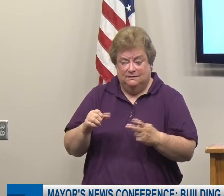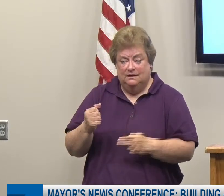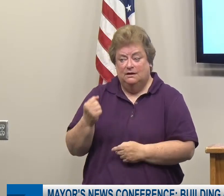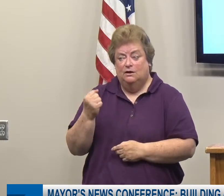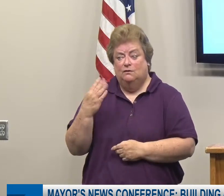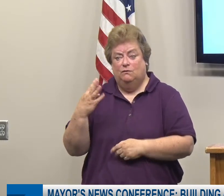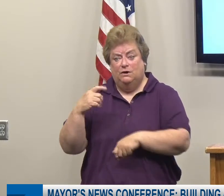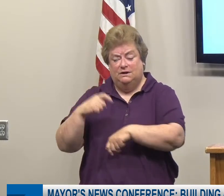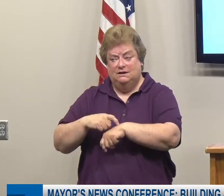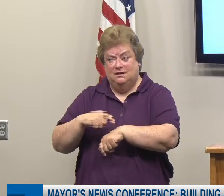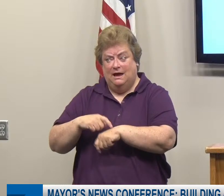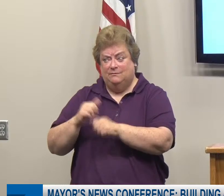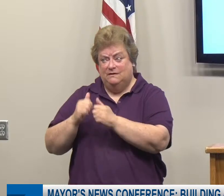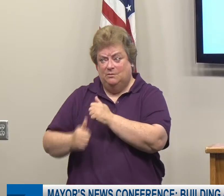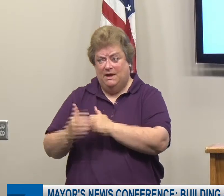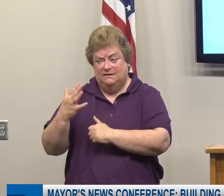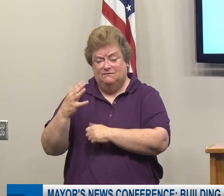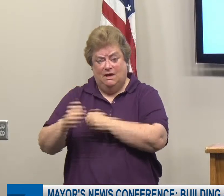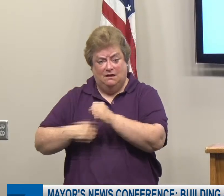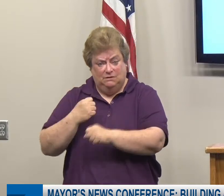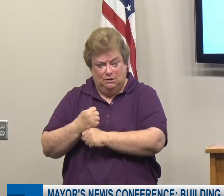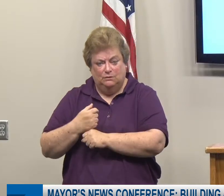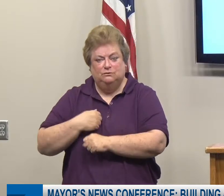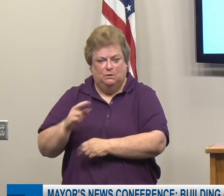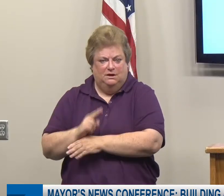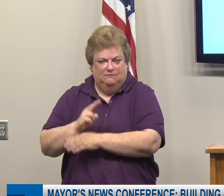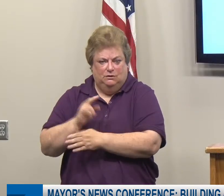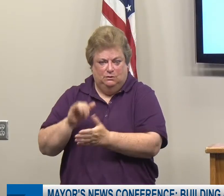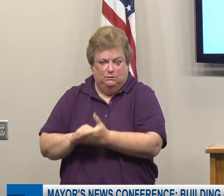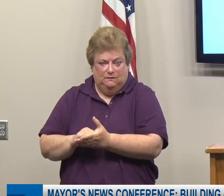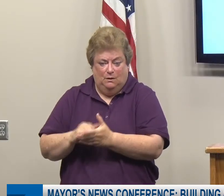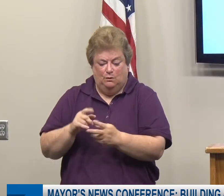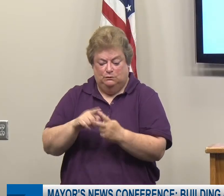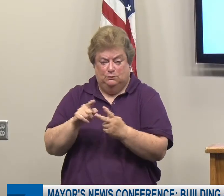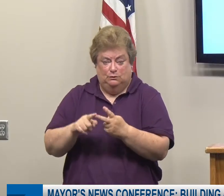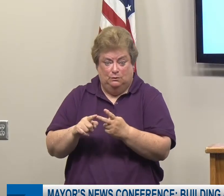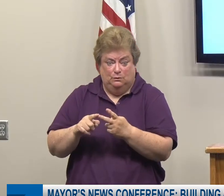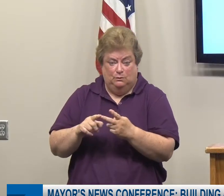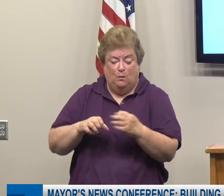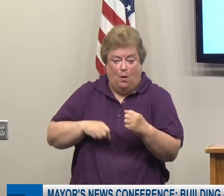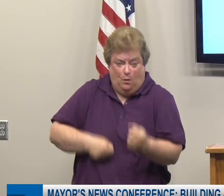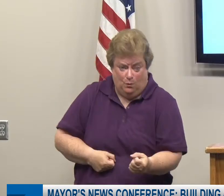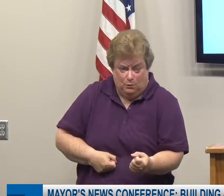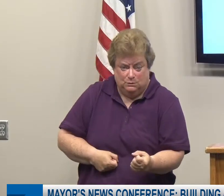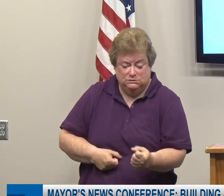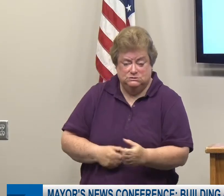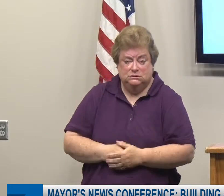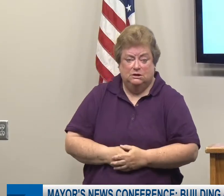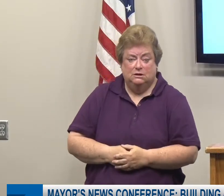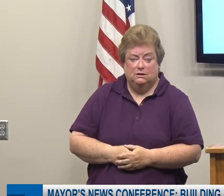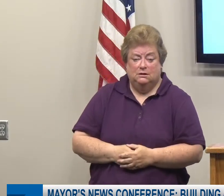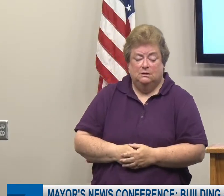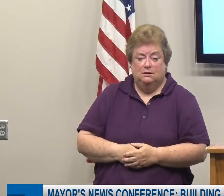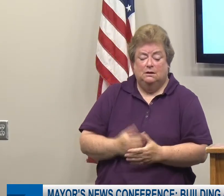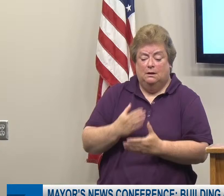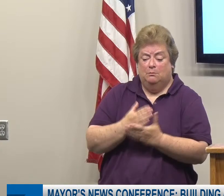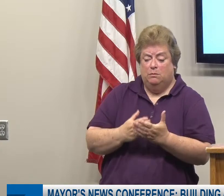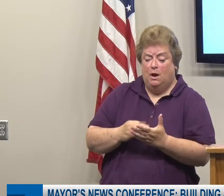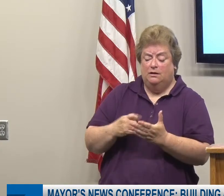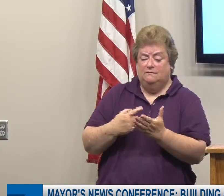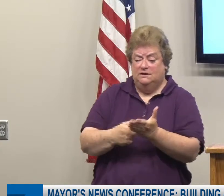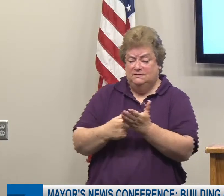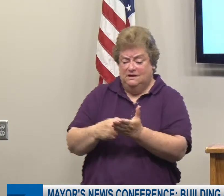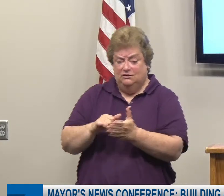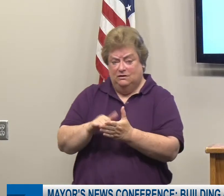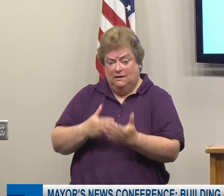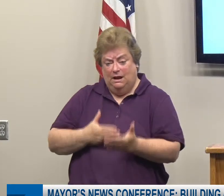5 years is what they have been utilized. And part of the discussion that I brought to the CPAB